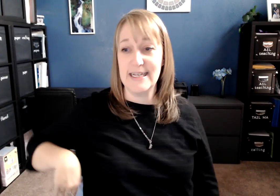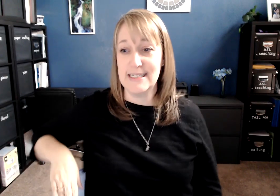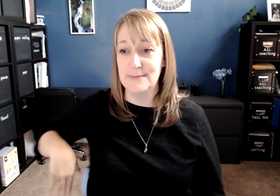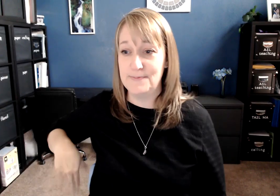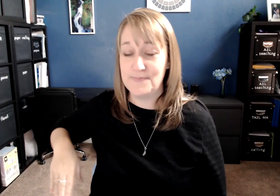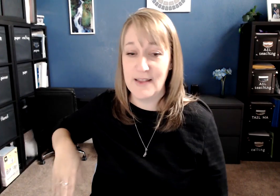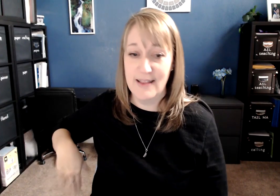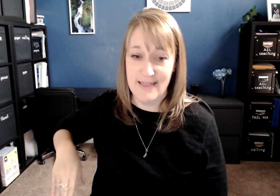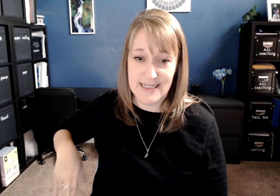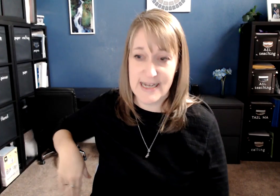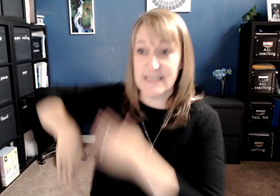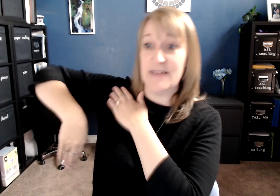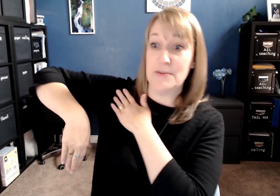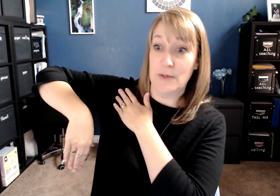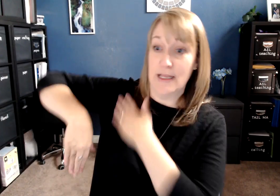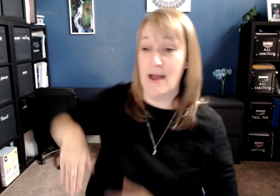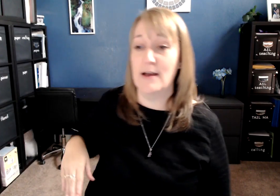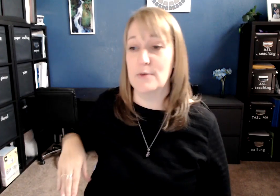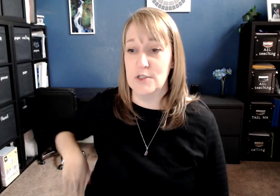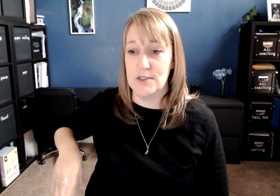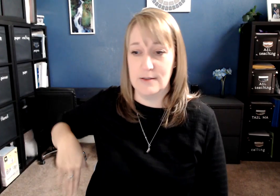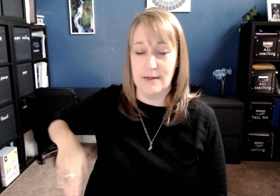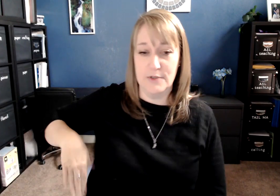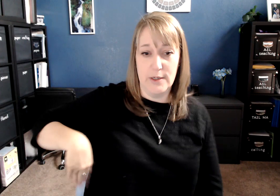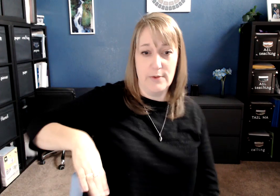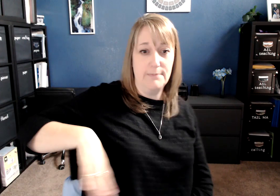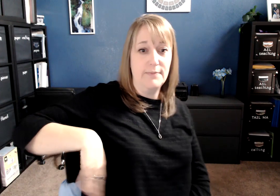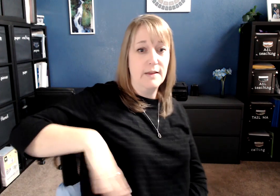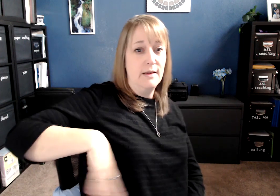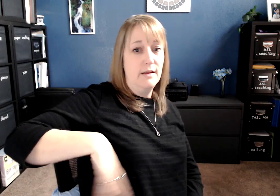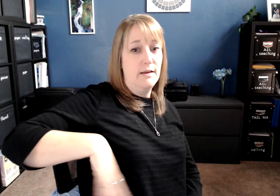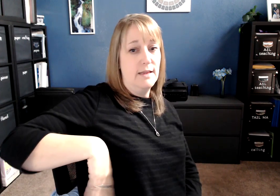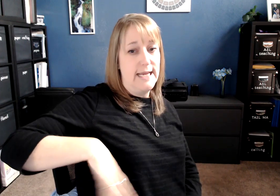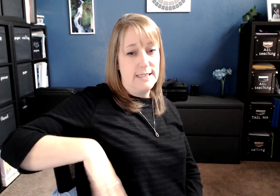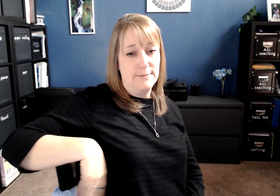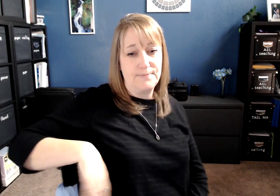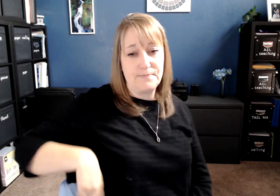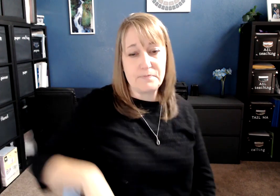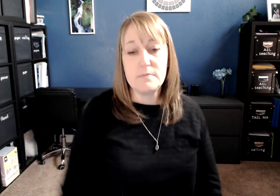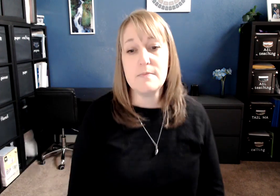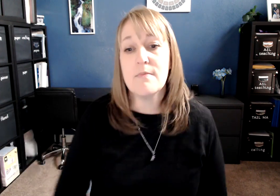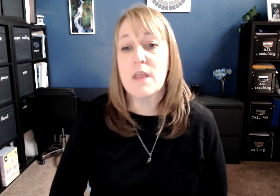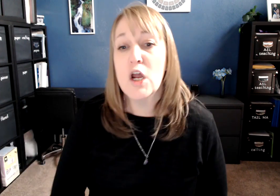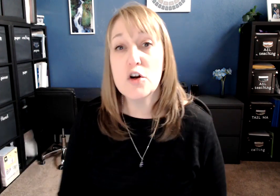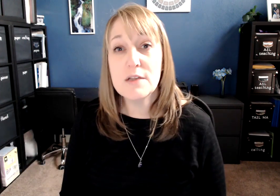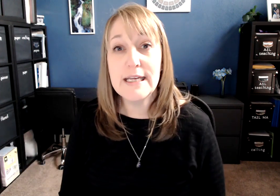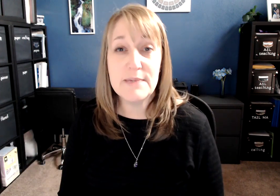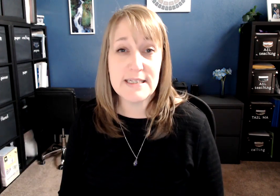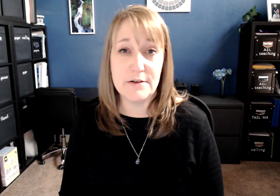late. Late. And it doesn't have to be really high. I was just kind of showing you that. Late. Early can be signed